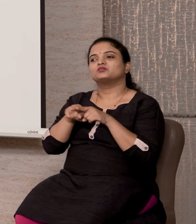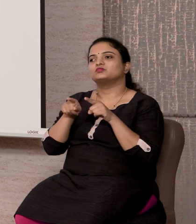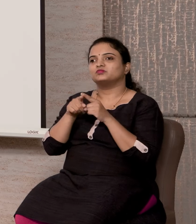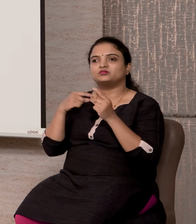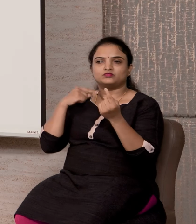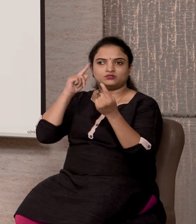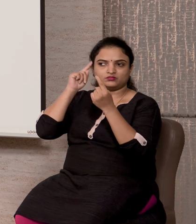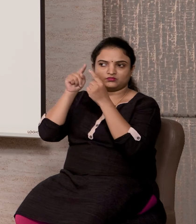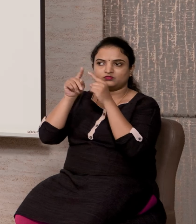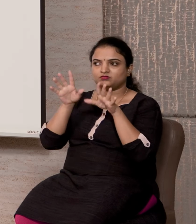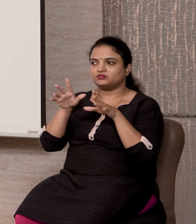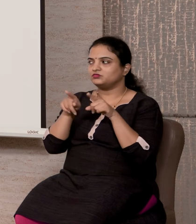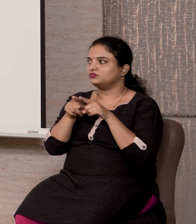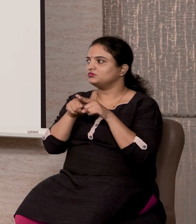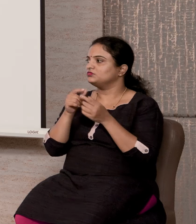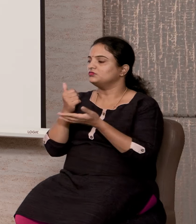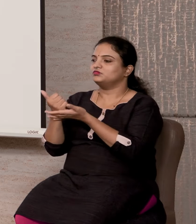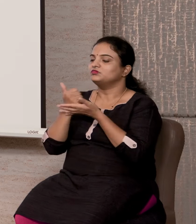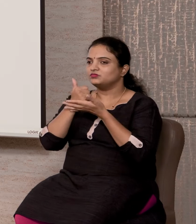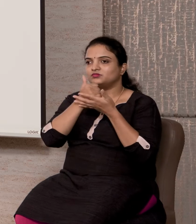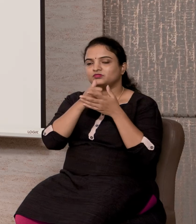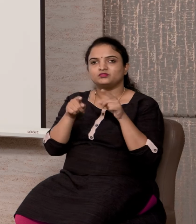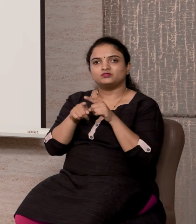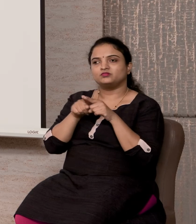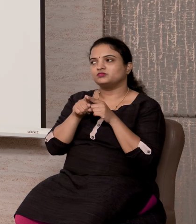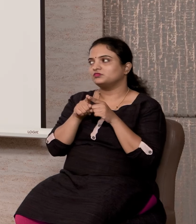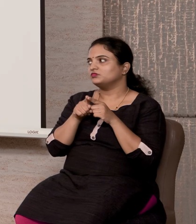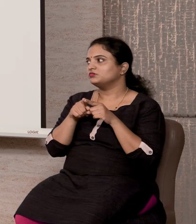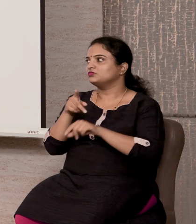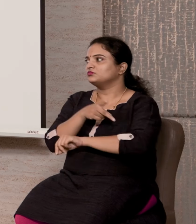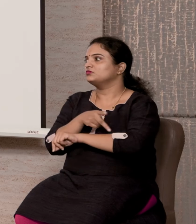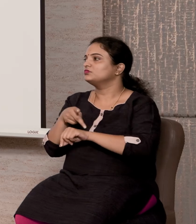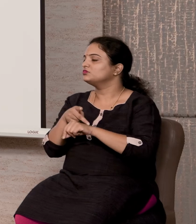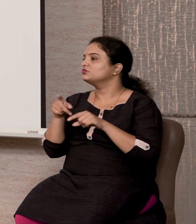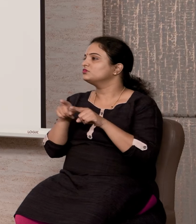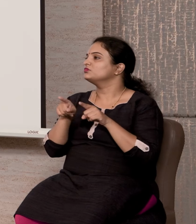I'm taking and help of all these professionals. So the plan is also